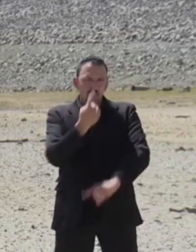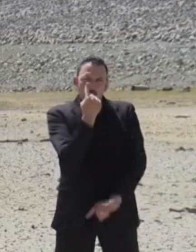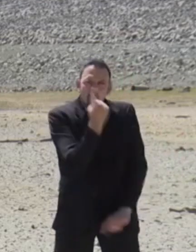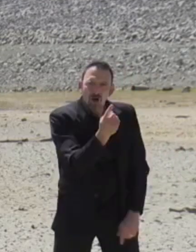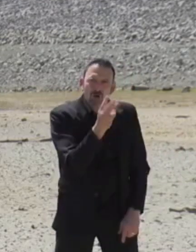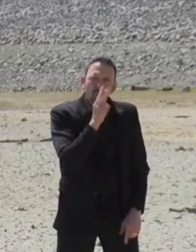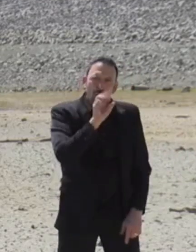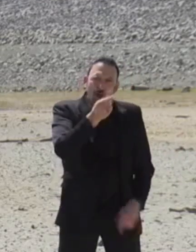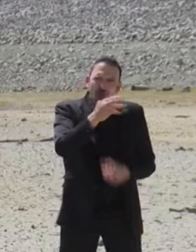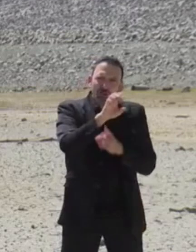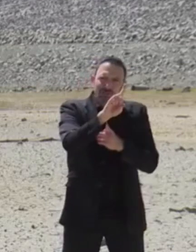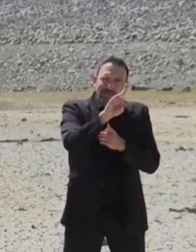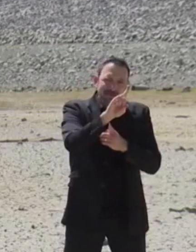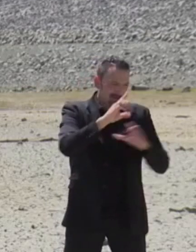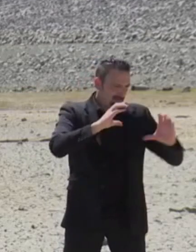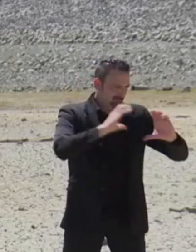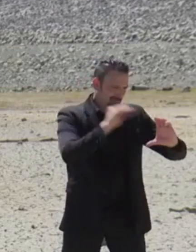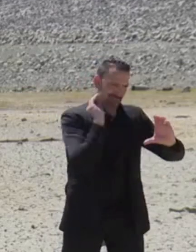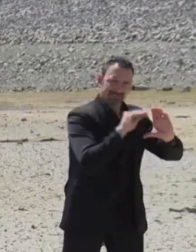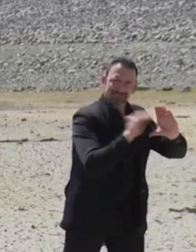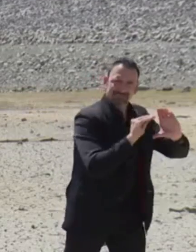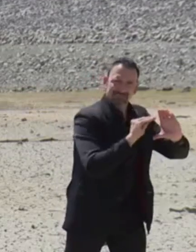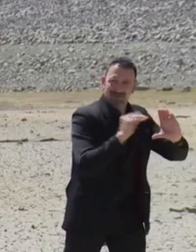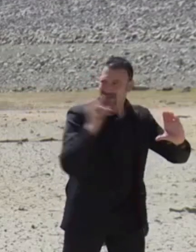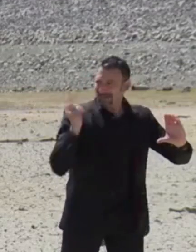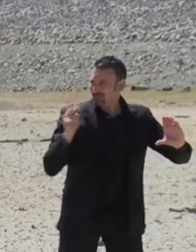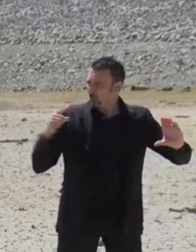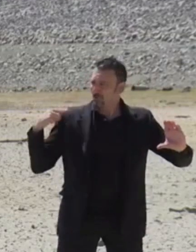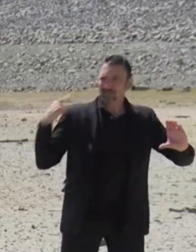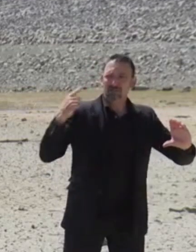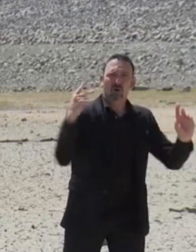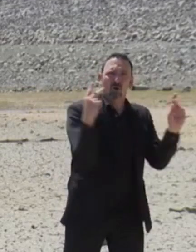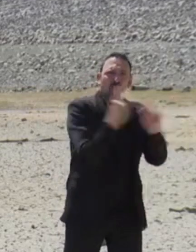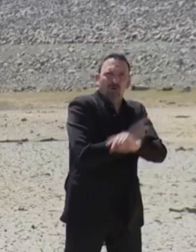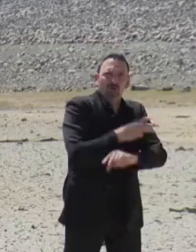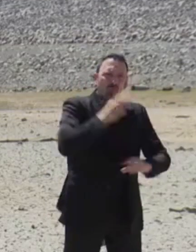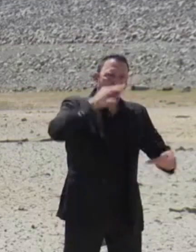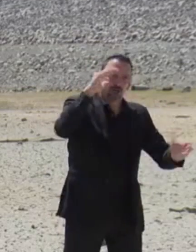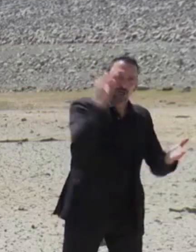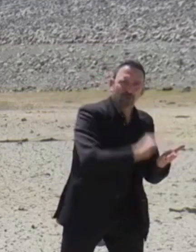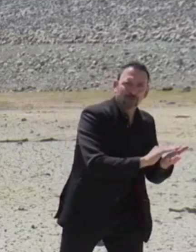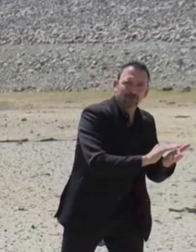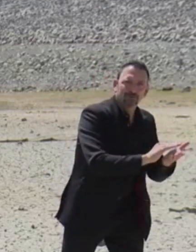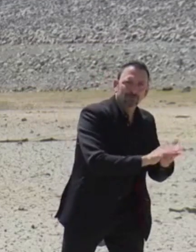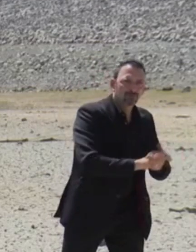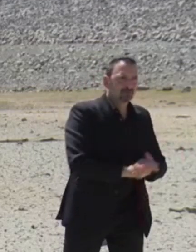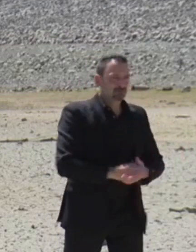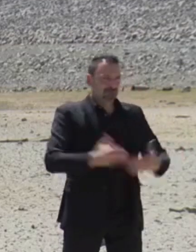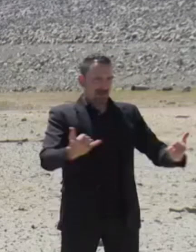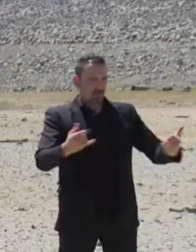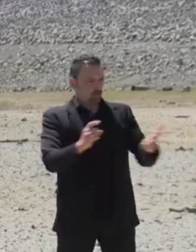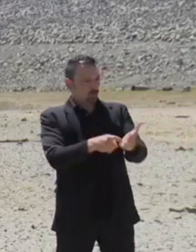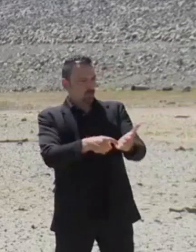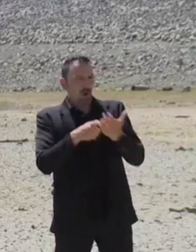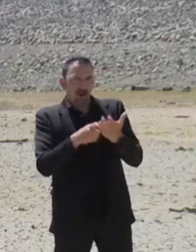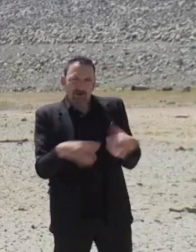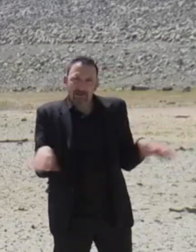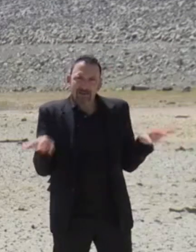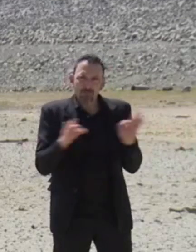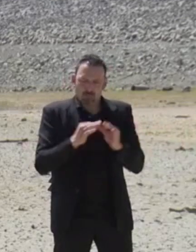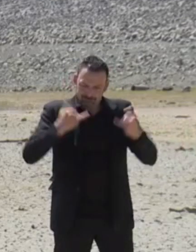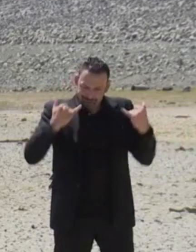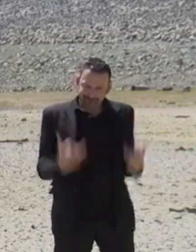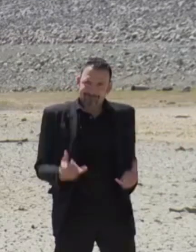and the impact of having historic low reservoir, 43% here, required this urgent action. And